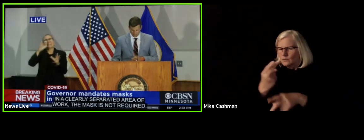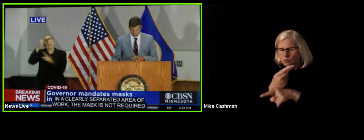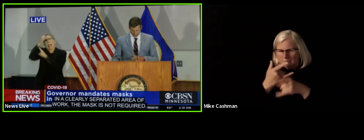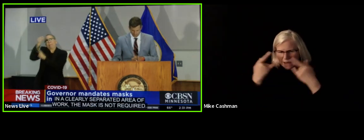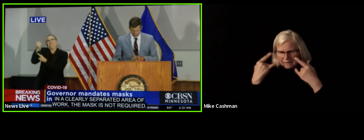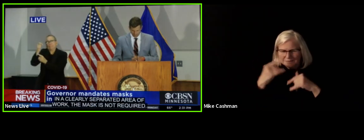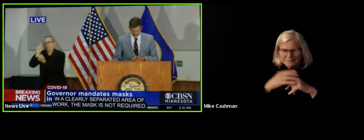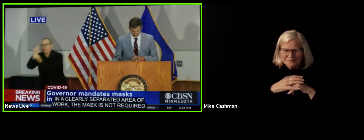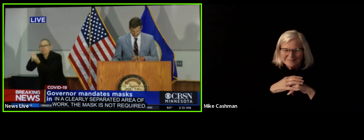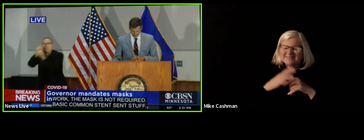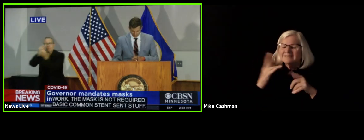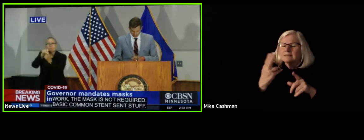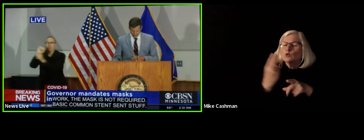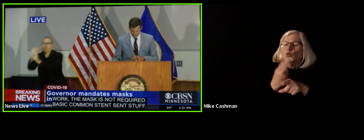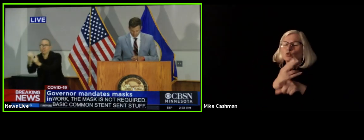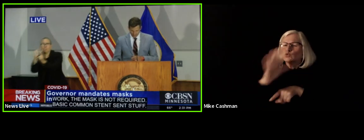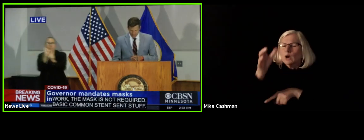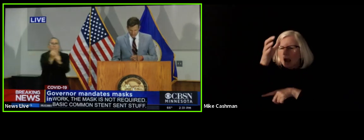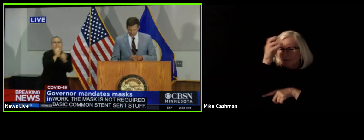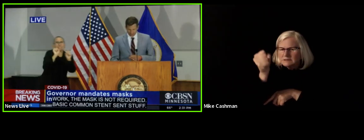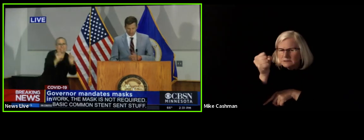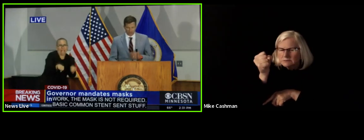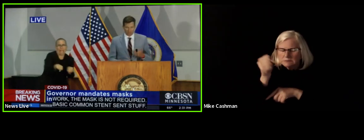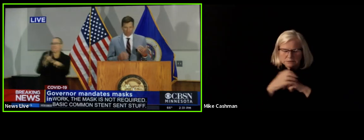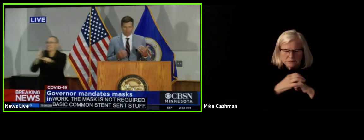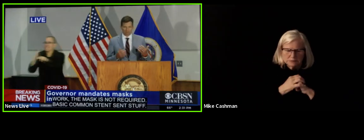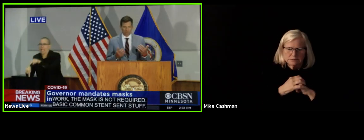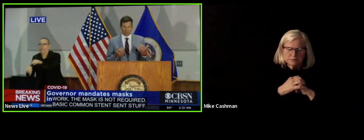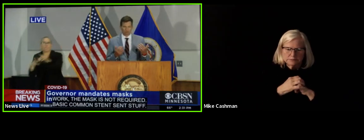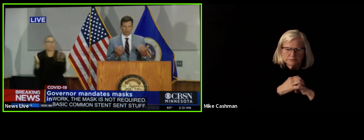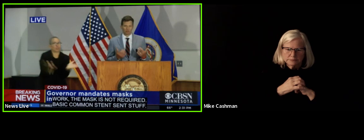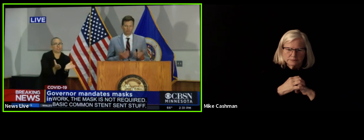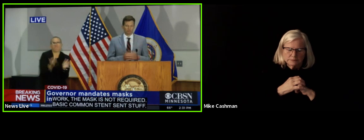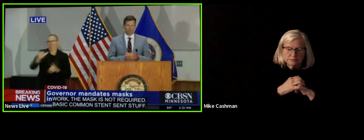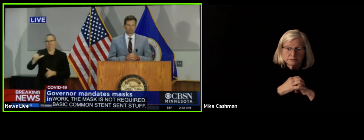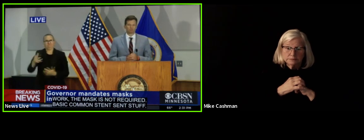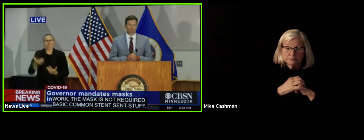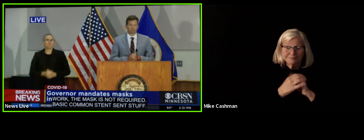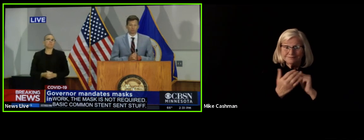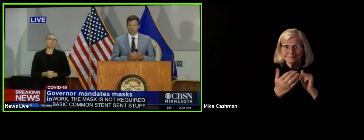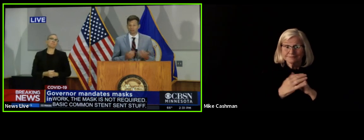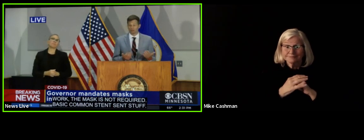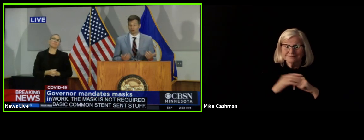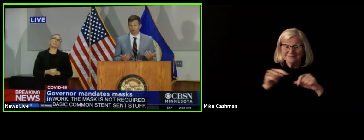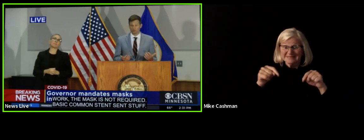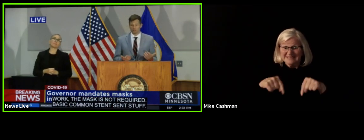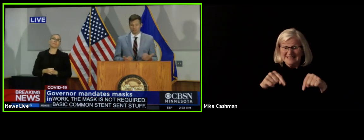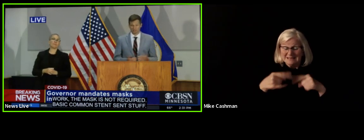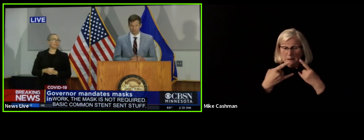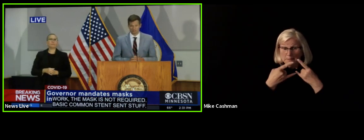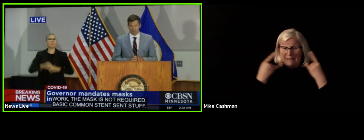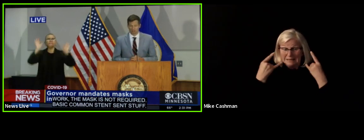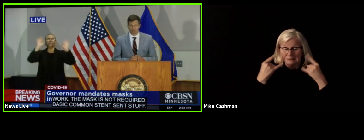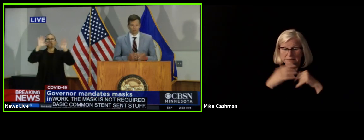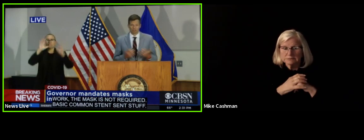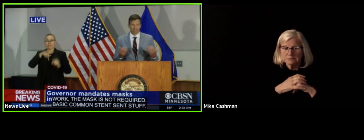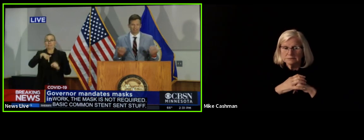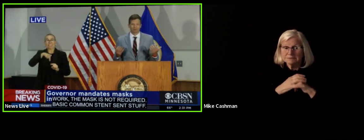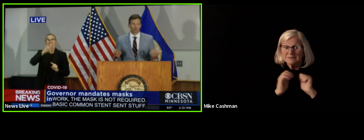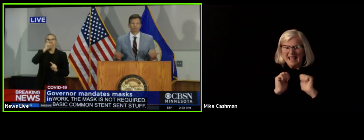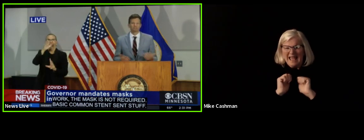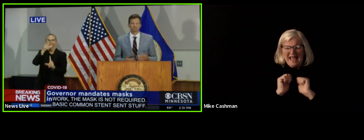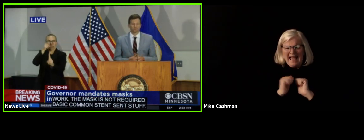here to get this right. And really, this is something that in order to get right from an enforcement perspective, we have to partner with business. The interests are really